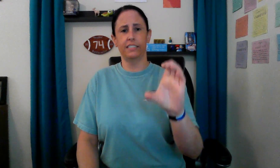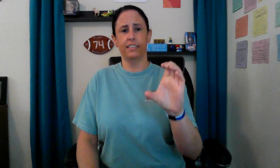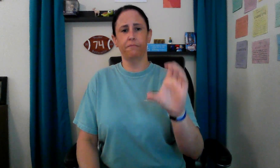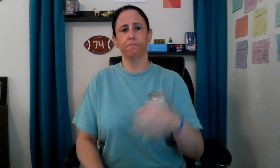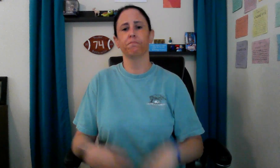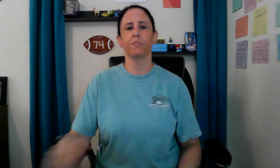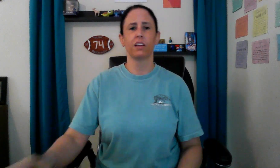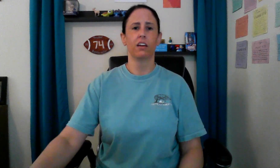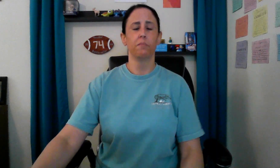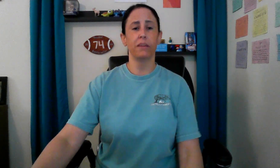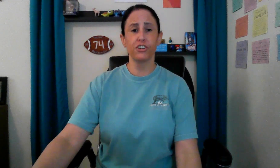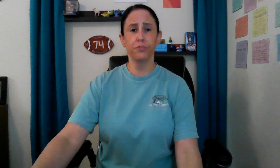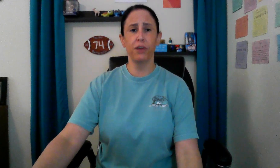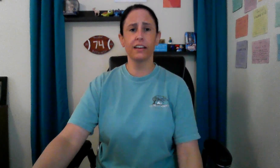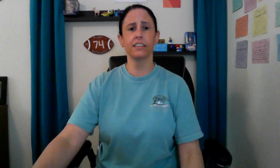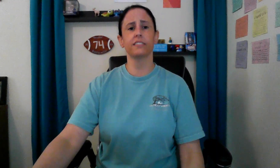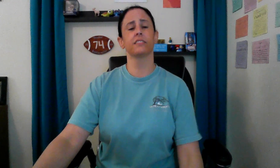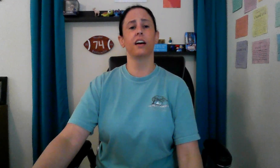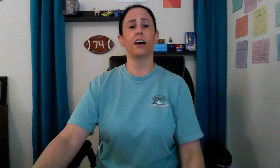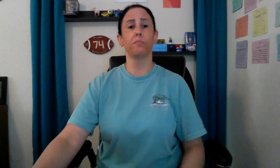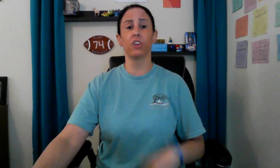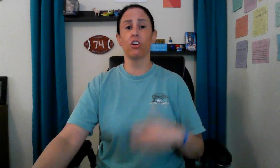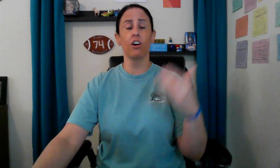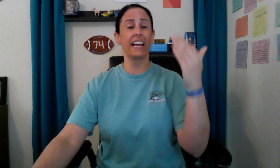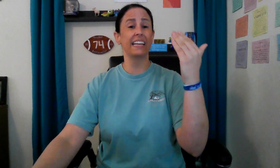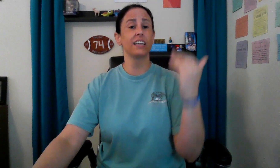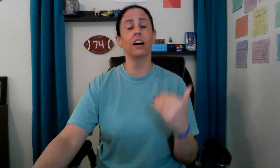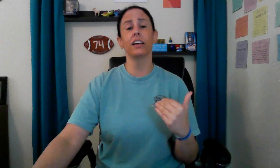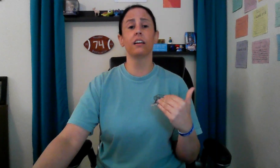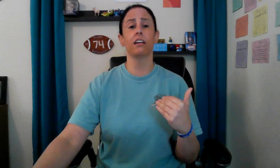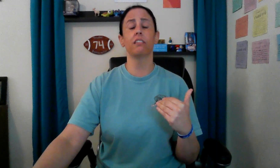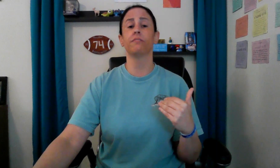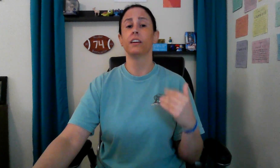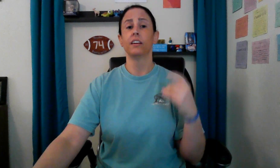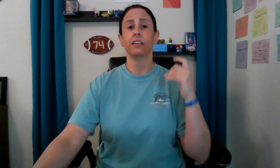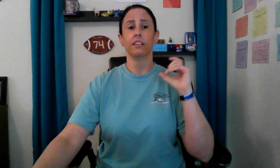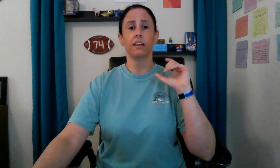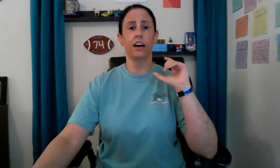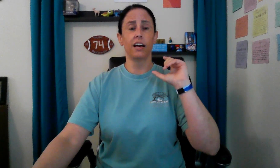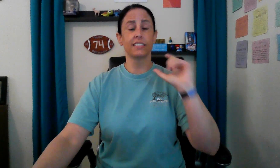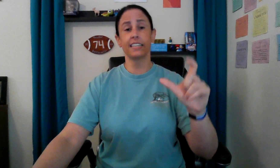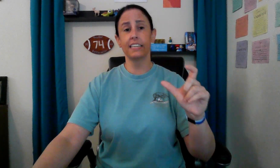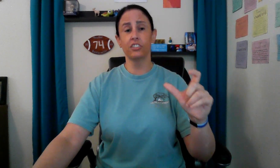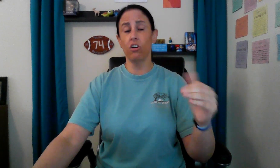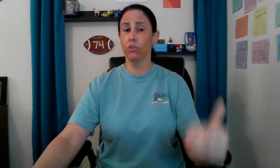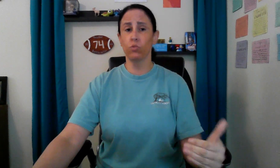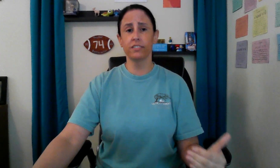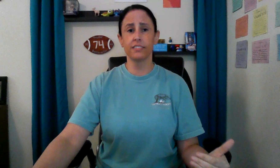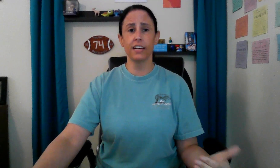D.C. Make sure you practice. There are a ton of cities on What's the Sign.